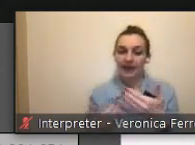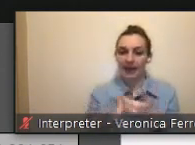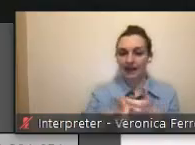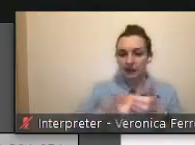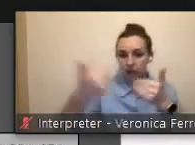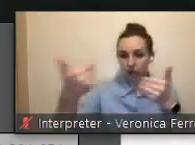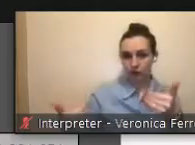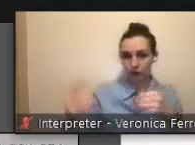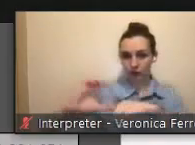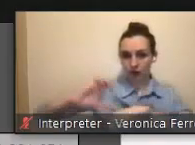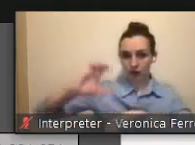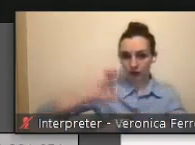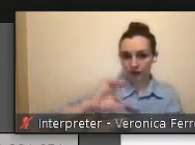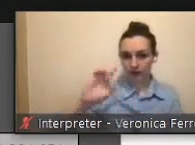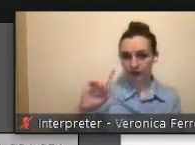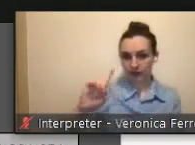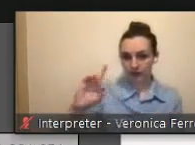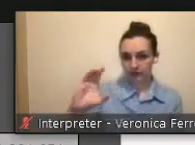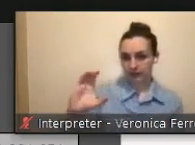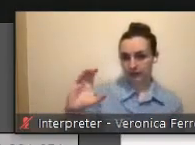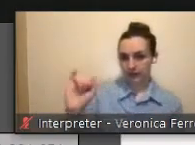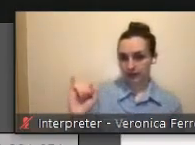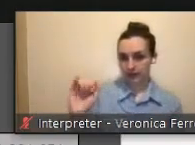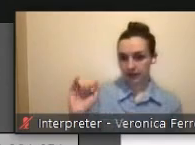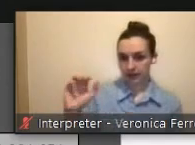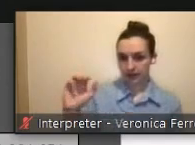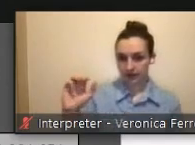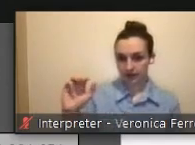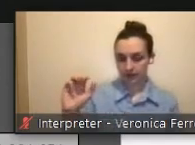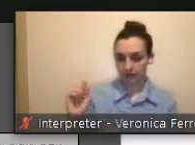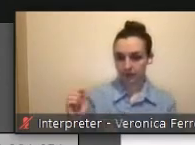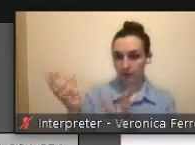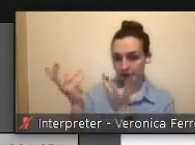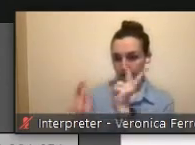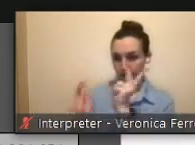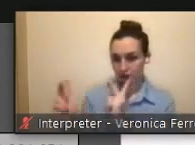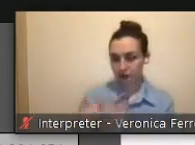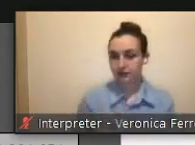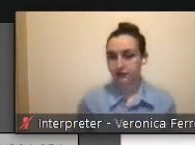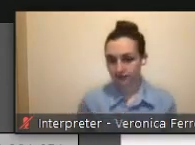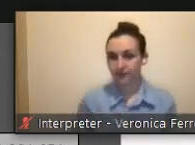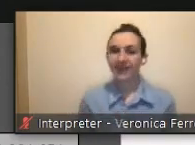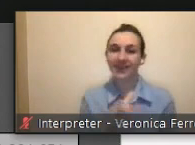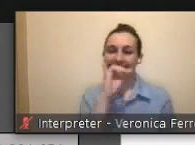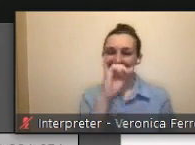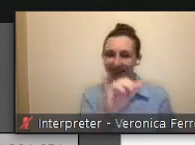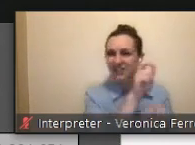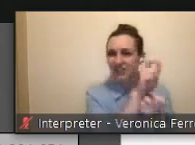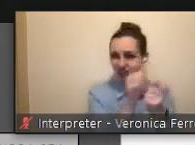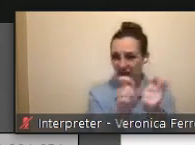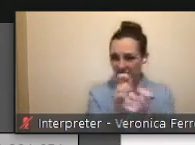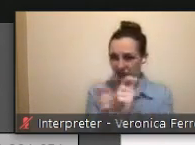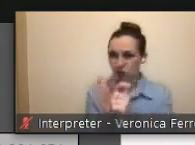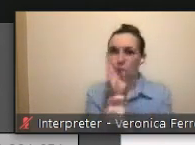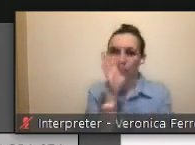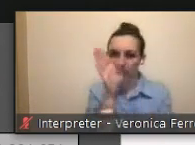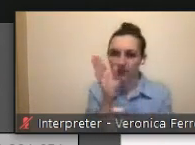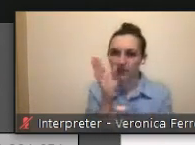well. That concludes the 3 updates that I have for our data dashboard that goes live today at 4. I'll turn it back over to Brian. Thank